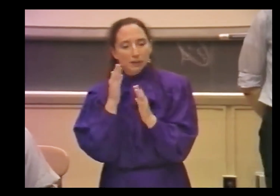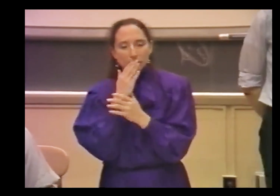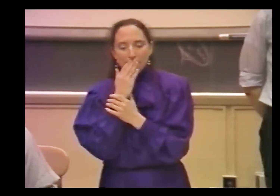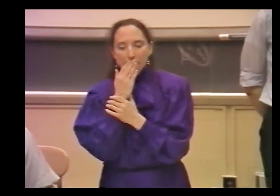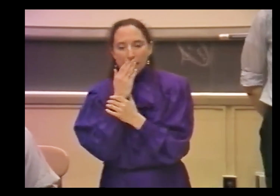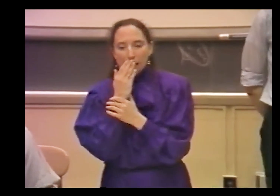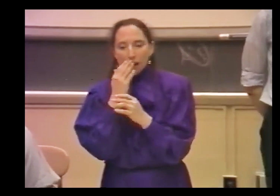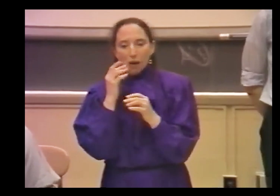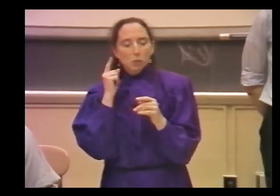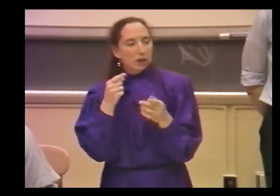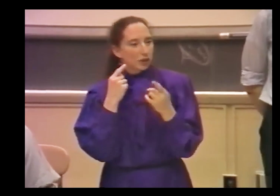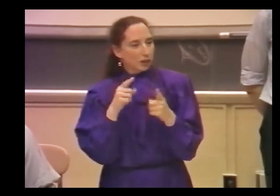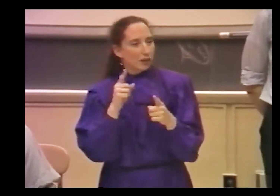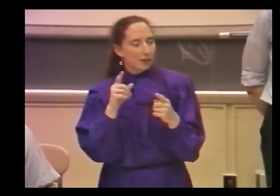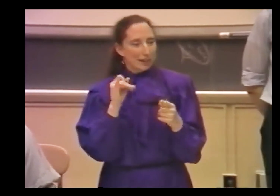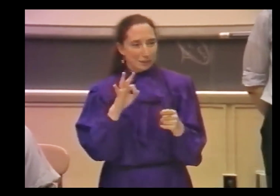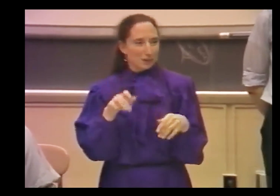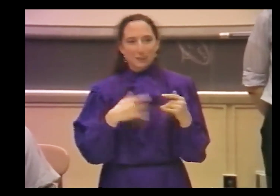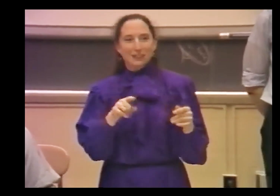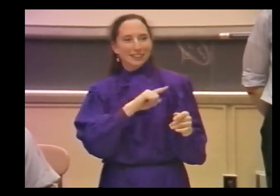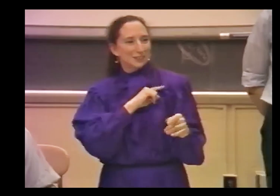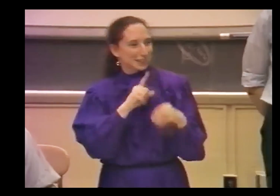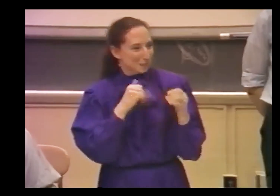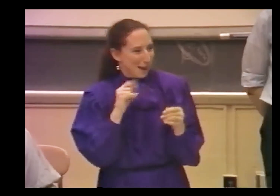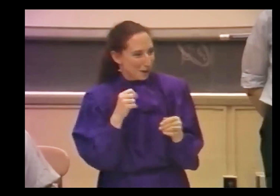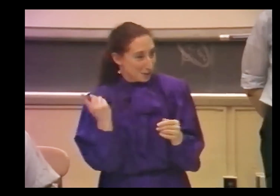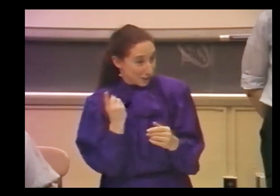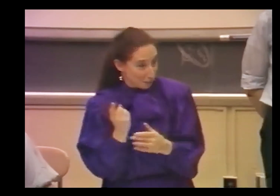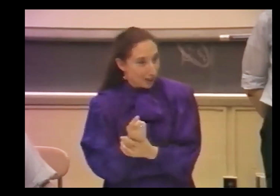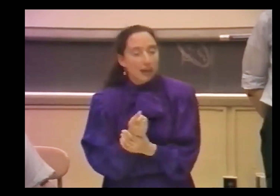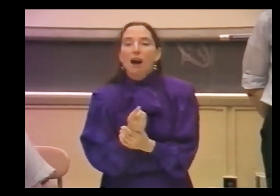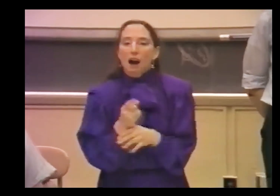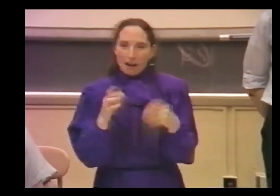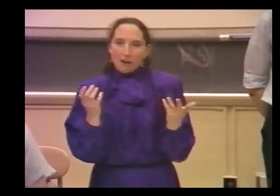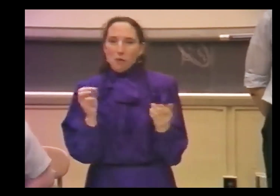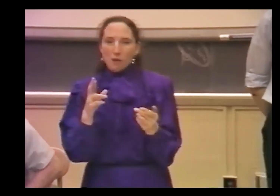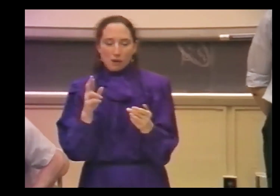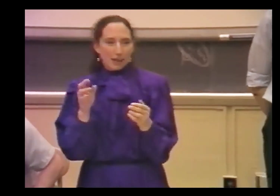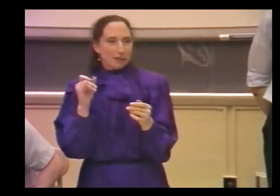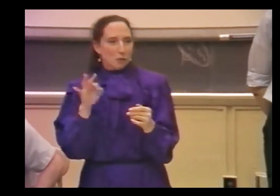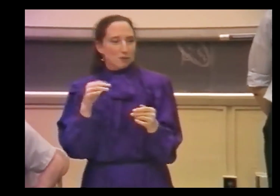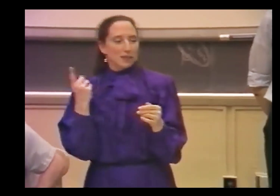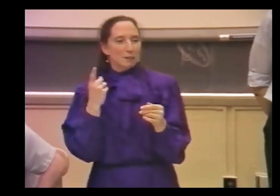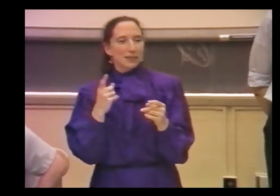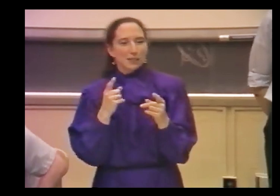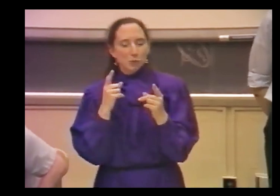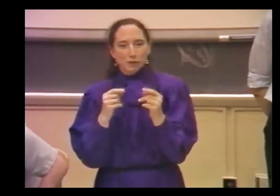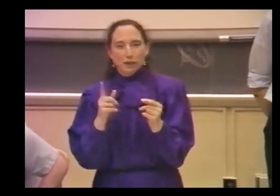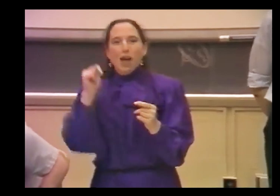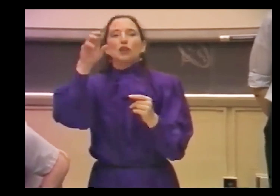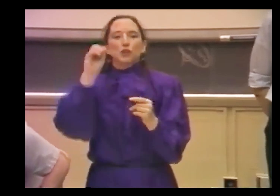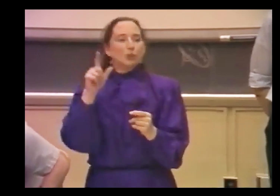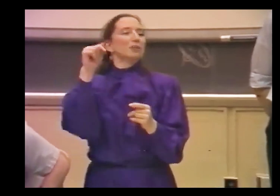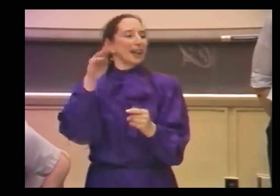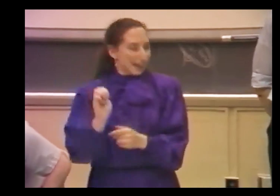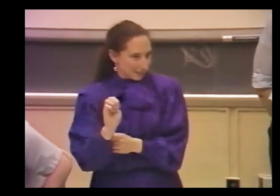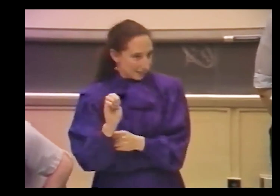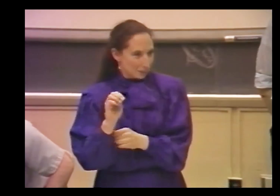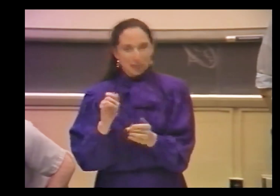will occur if you're feeling guilty about it or something, or if something is sort of too late. But